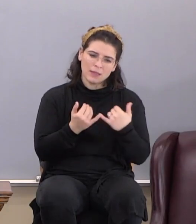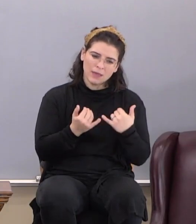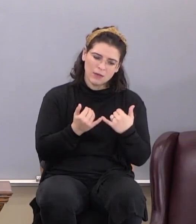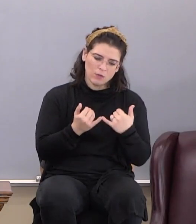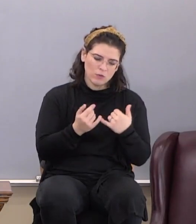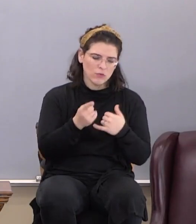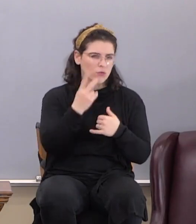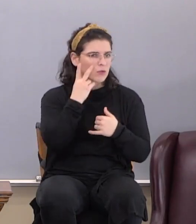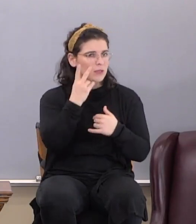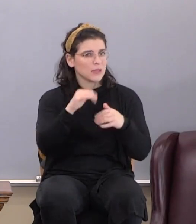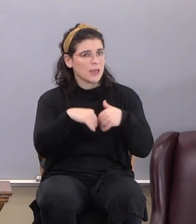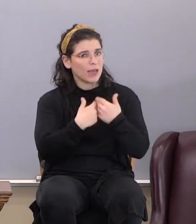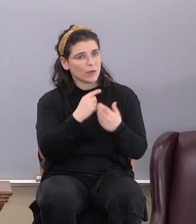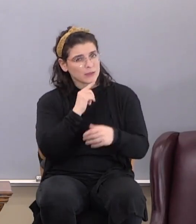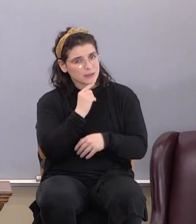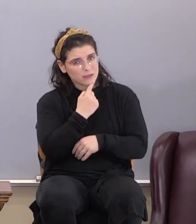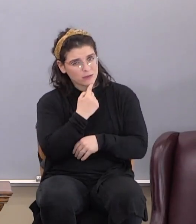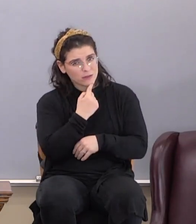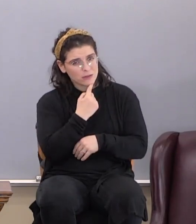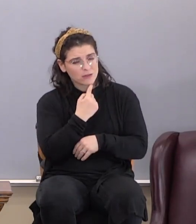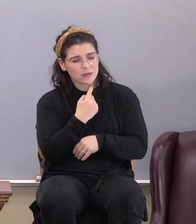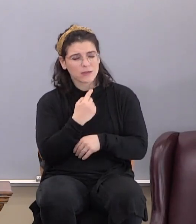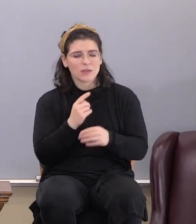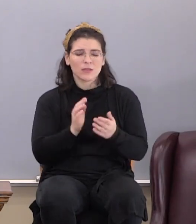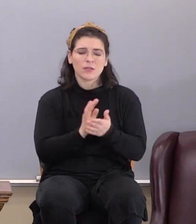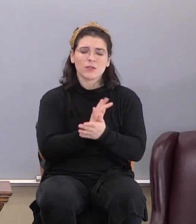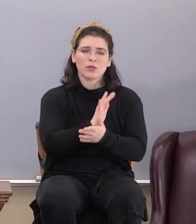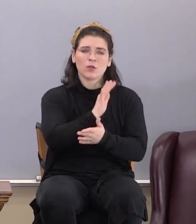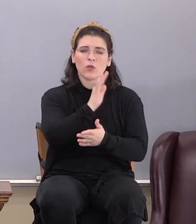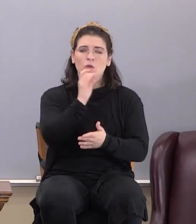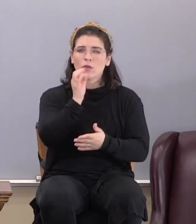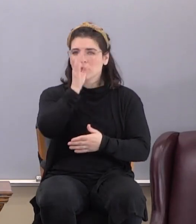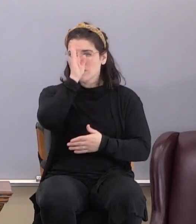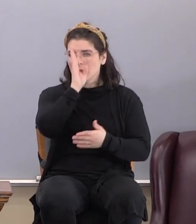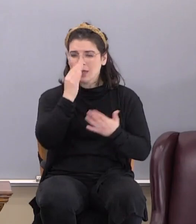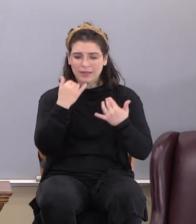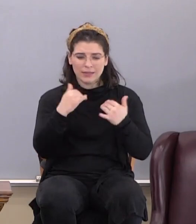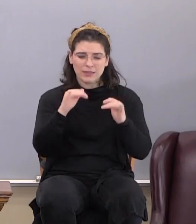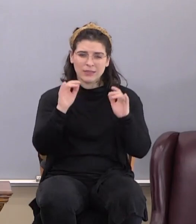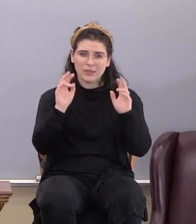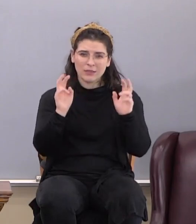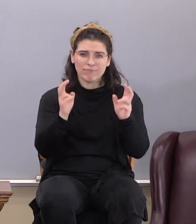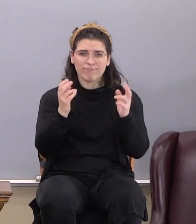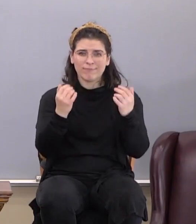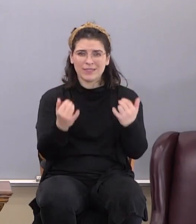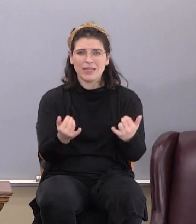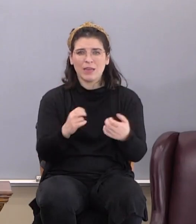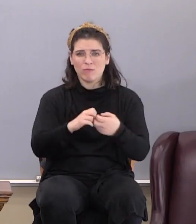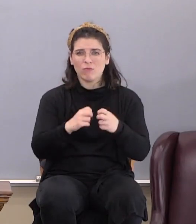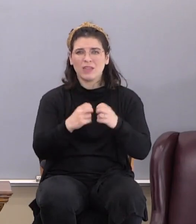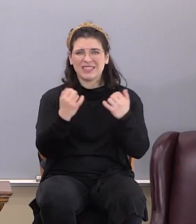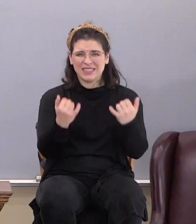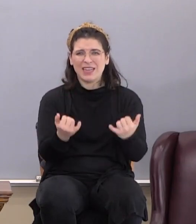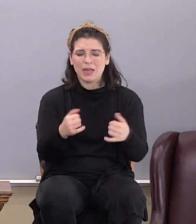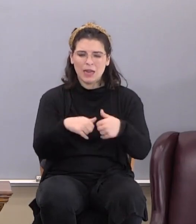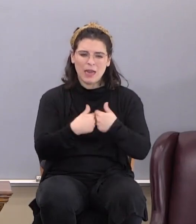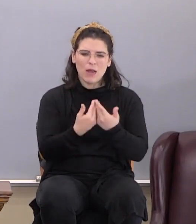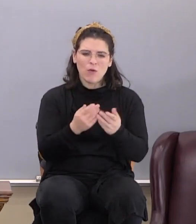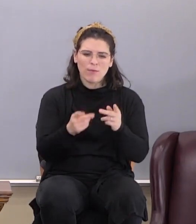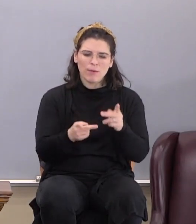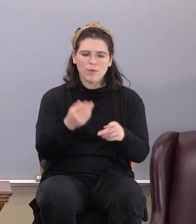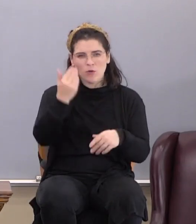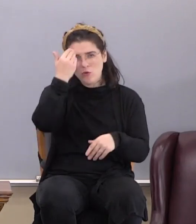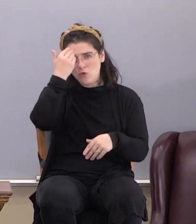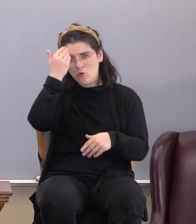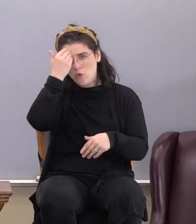Do you see how serious this is? The glory of God is still an issue today. How are people going to